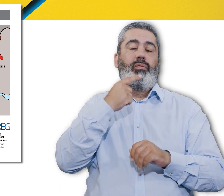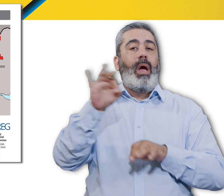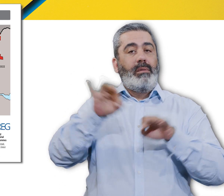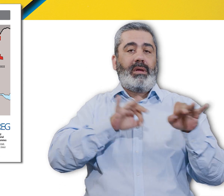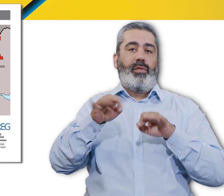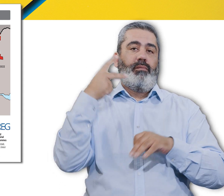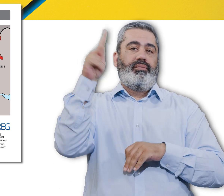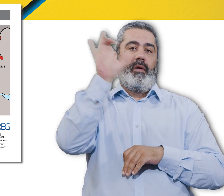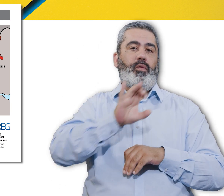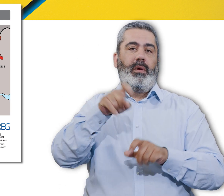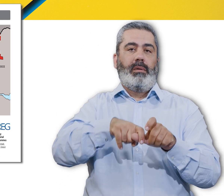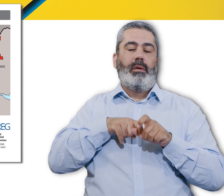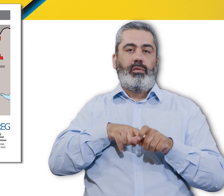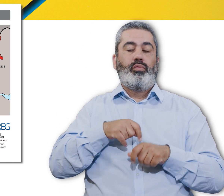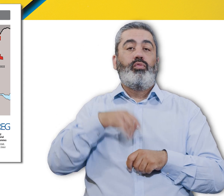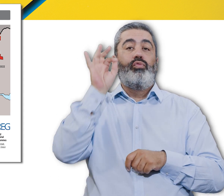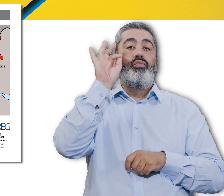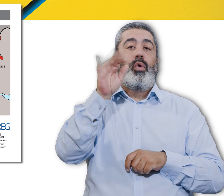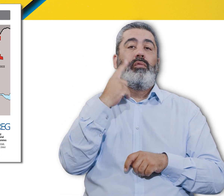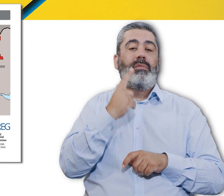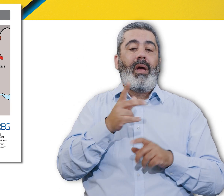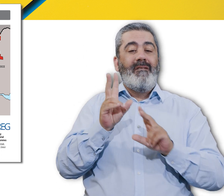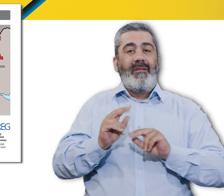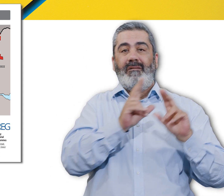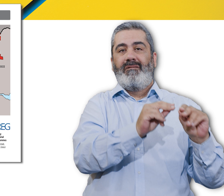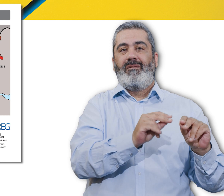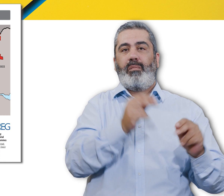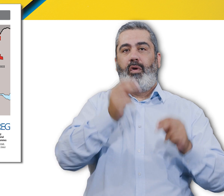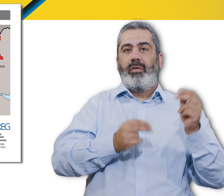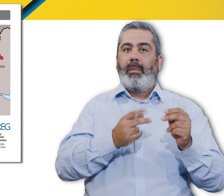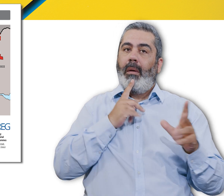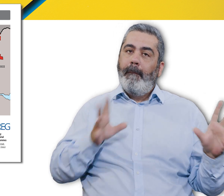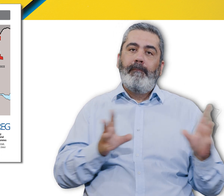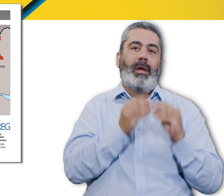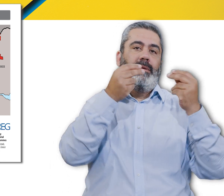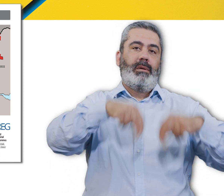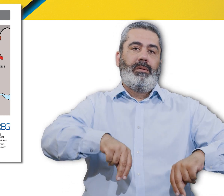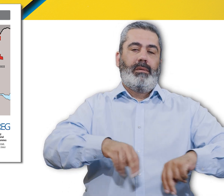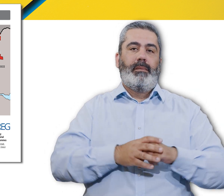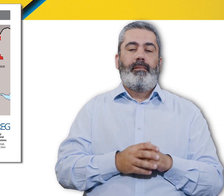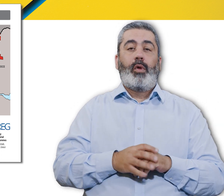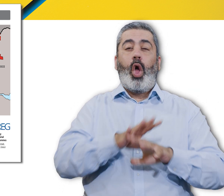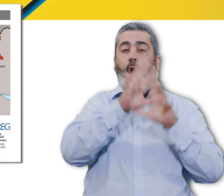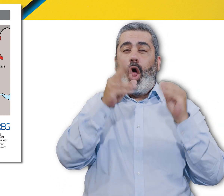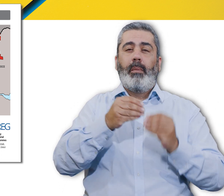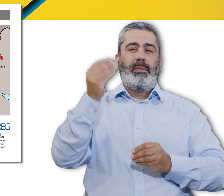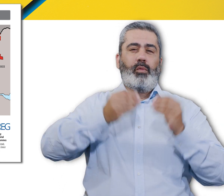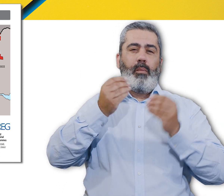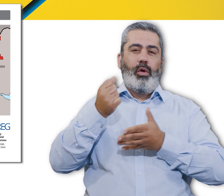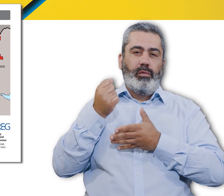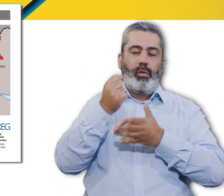common challenges through joint interventions. The total budget allocated to the program, according to the second modification,